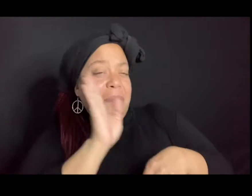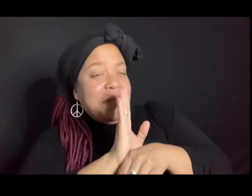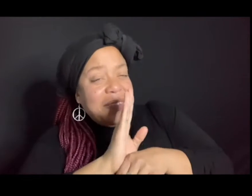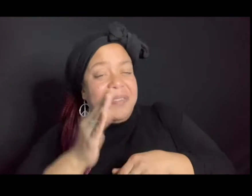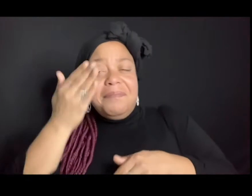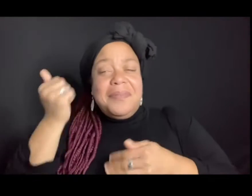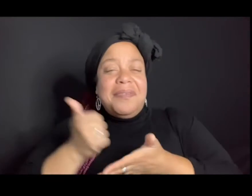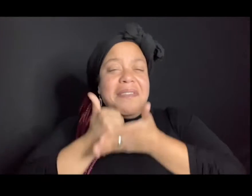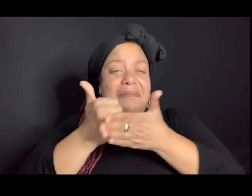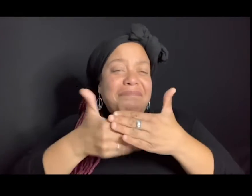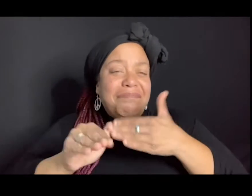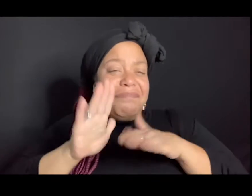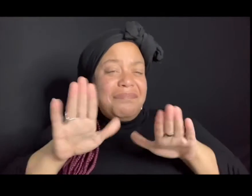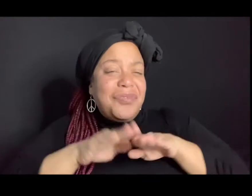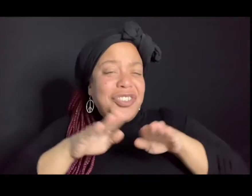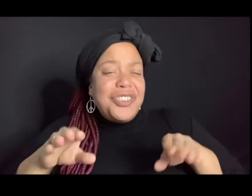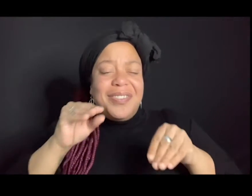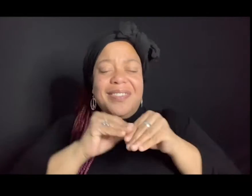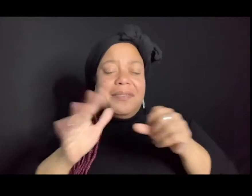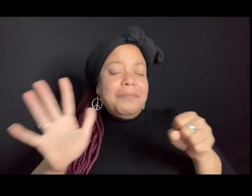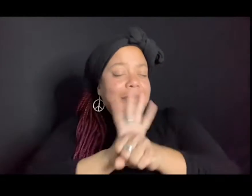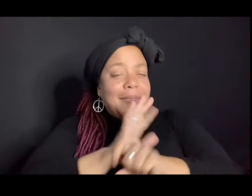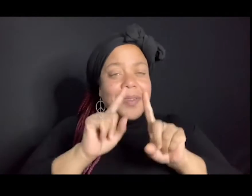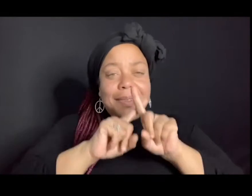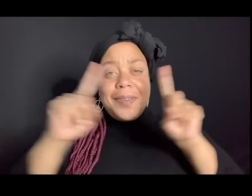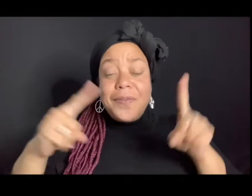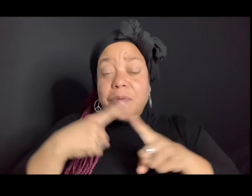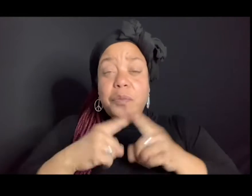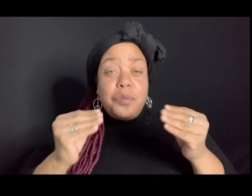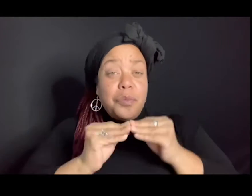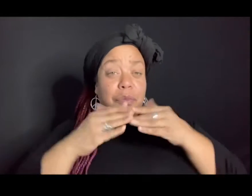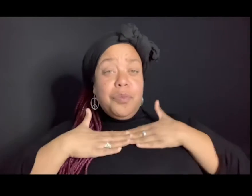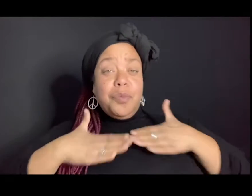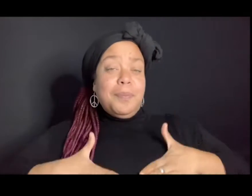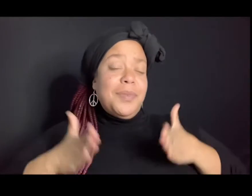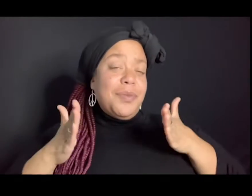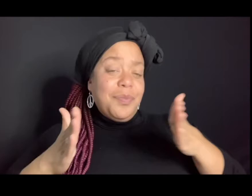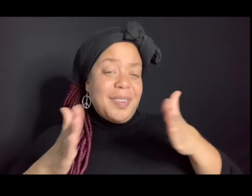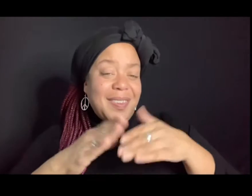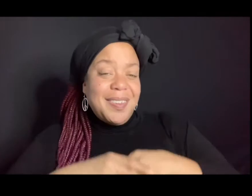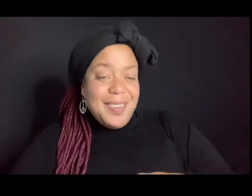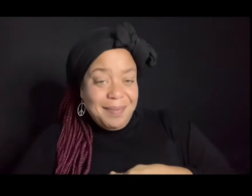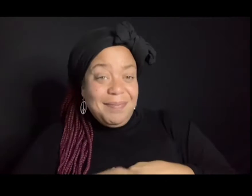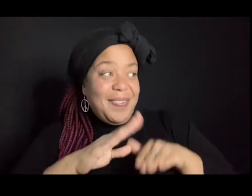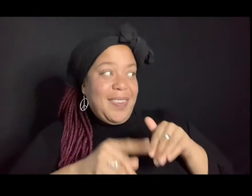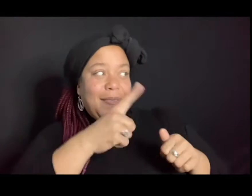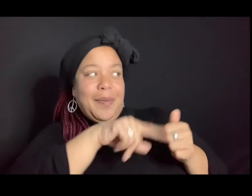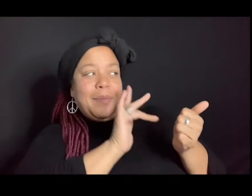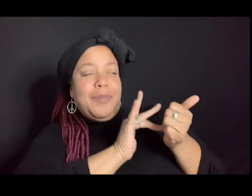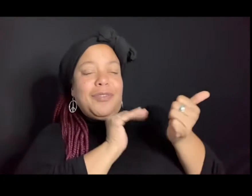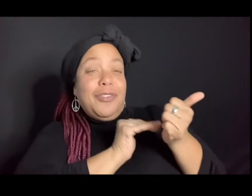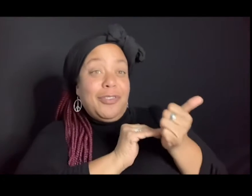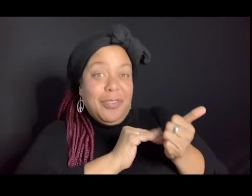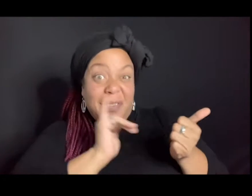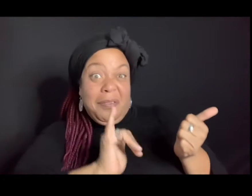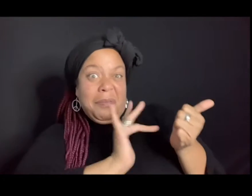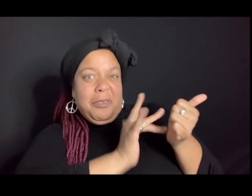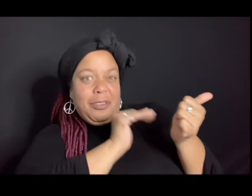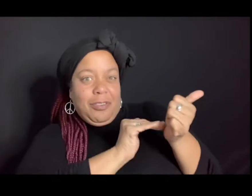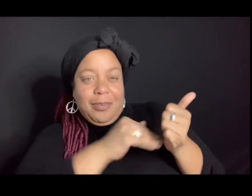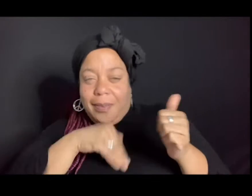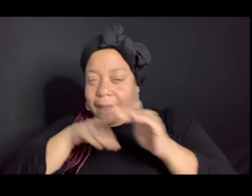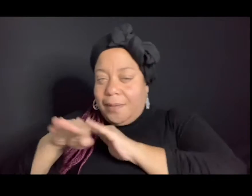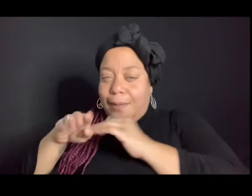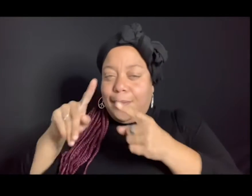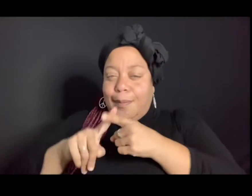putting them out of business because they were helping deliver children in a completely different and more humane way than medical doctors. So it was